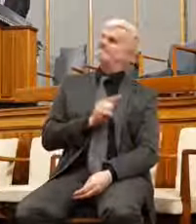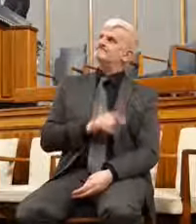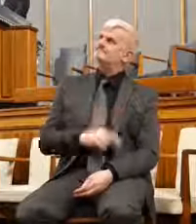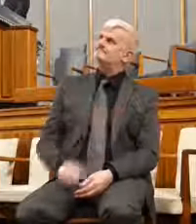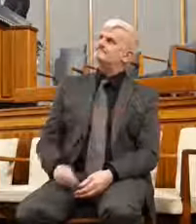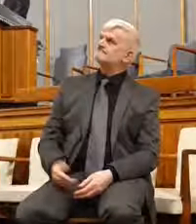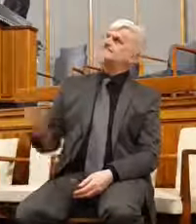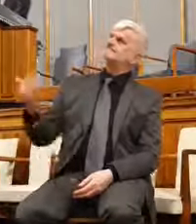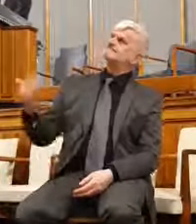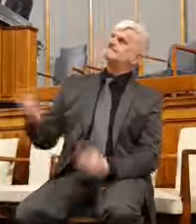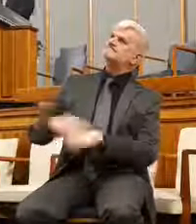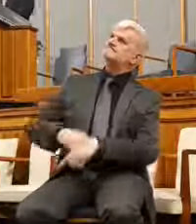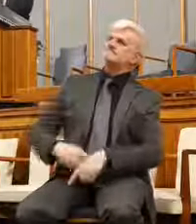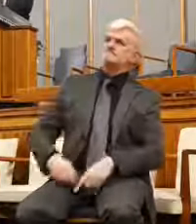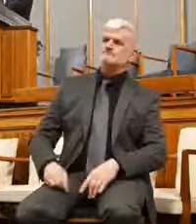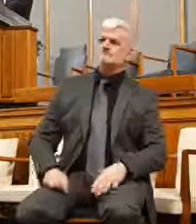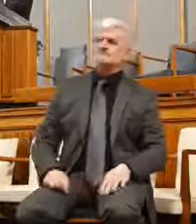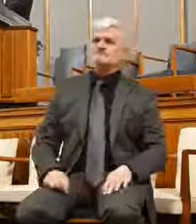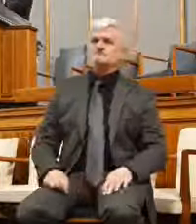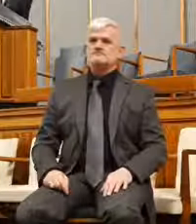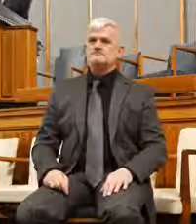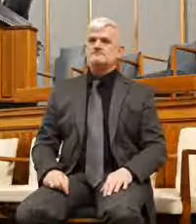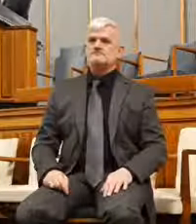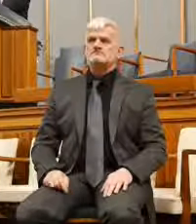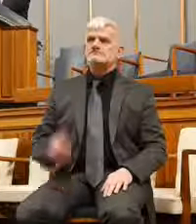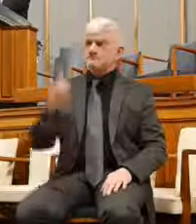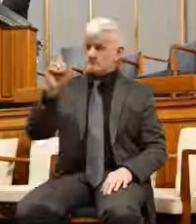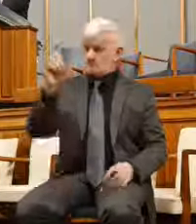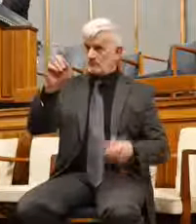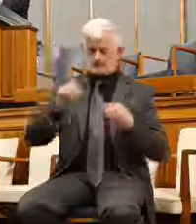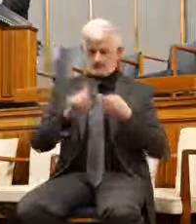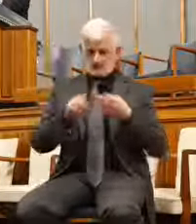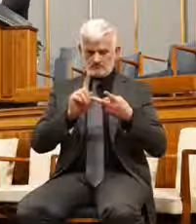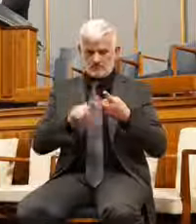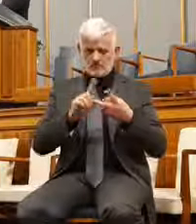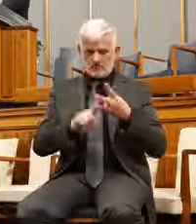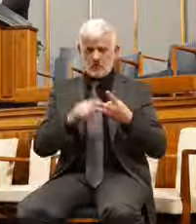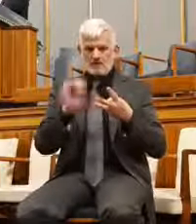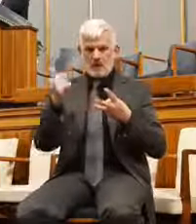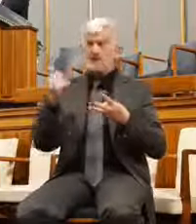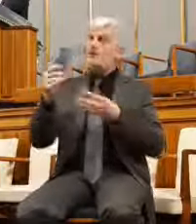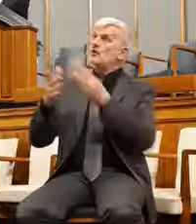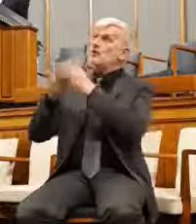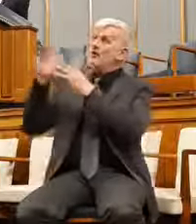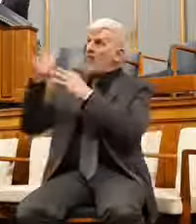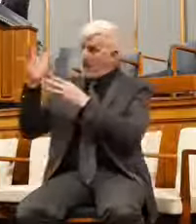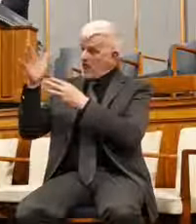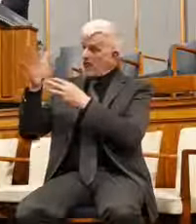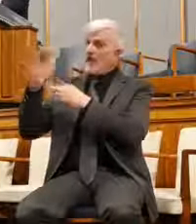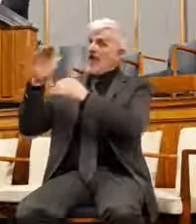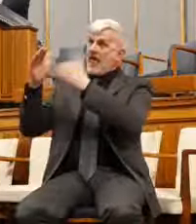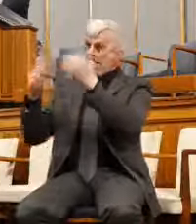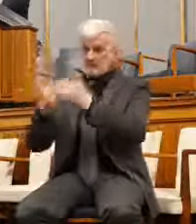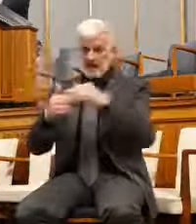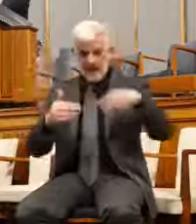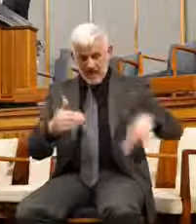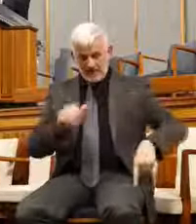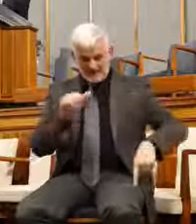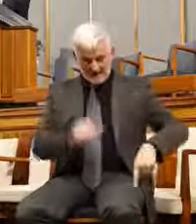of return. And why do so many people, if there is a God and there's heaven and there's hell, why do so many